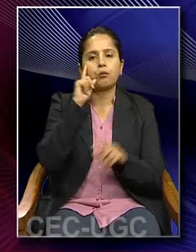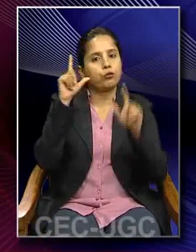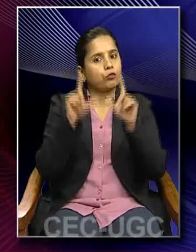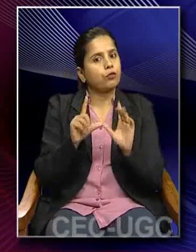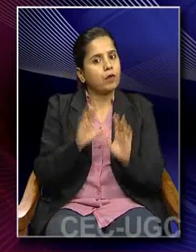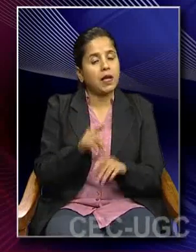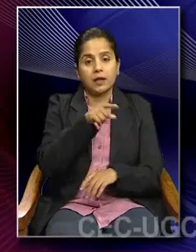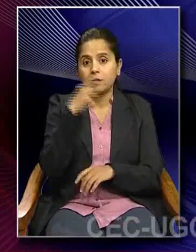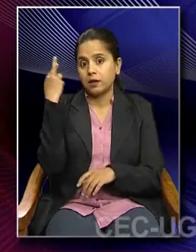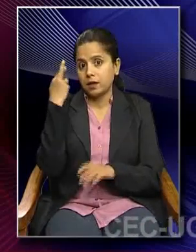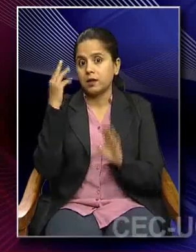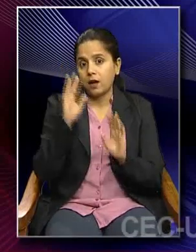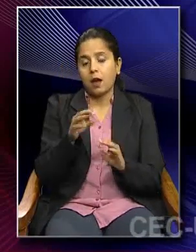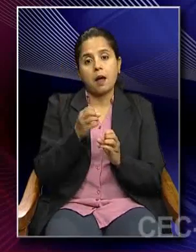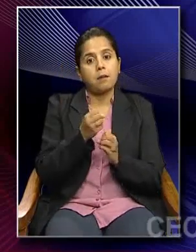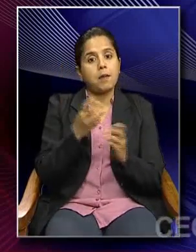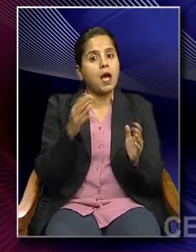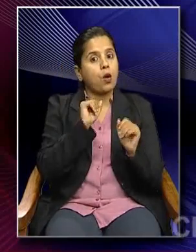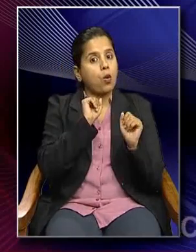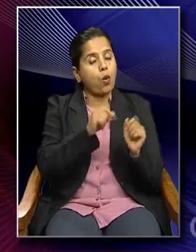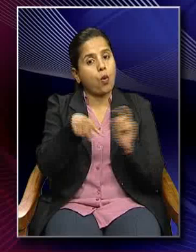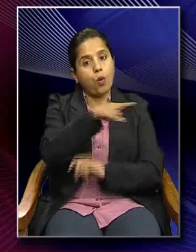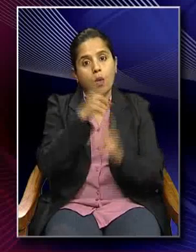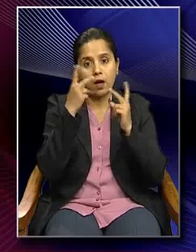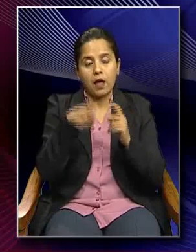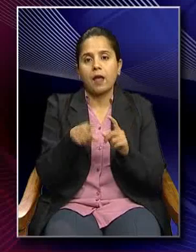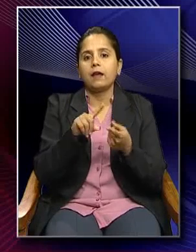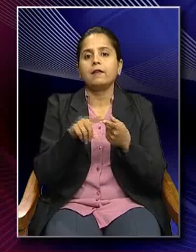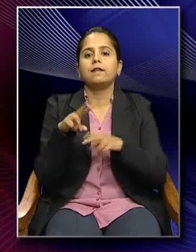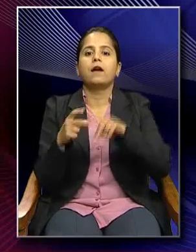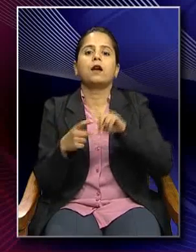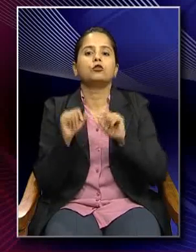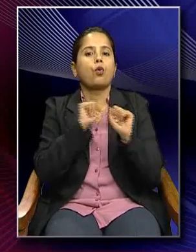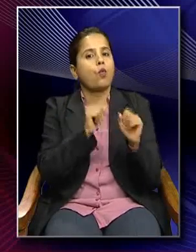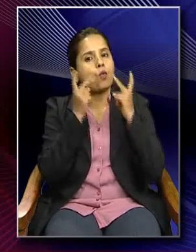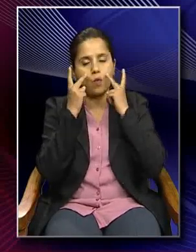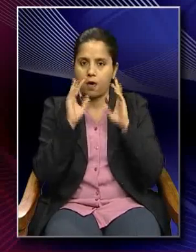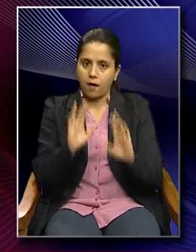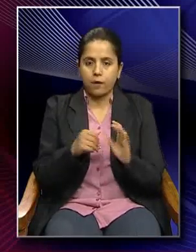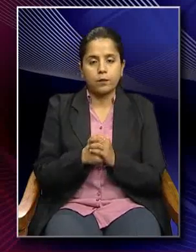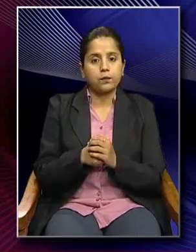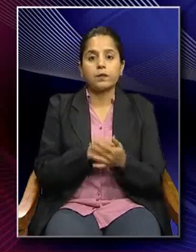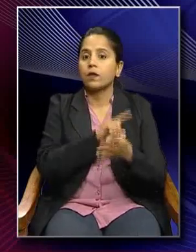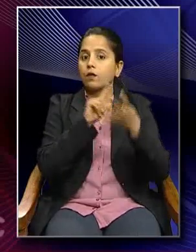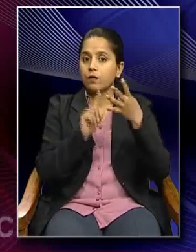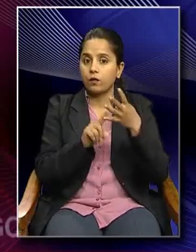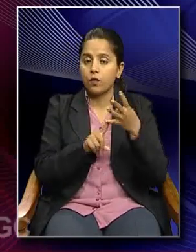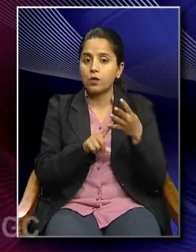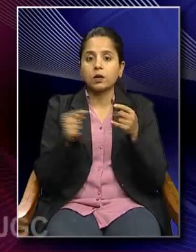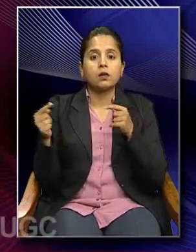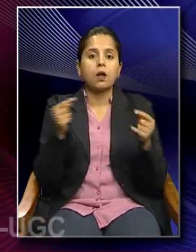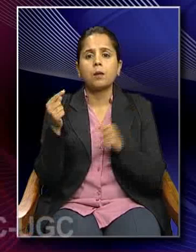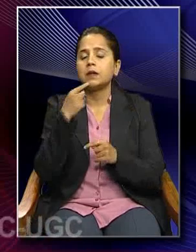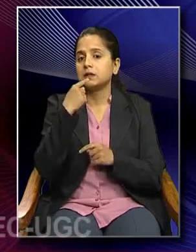is a cause which has now manifested to become an effect. The fourth argument